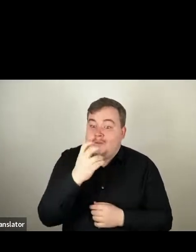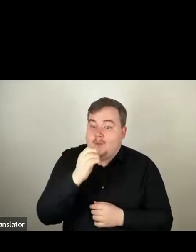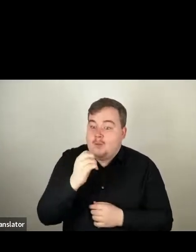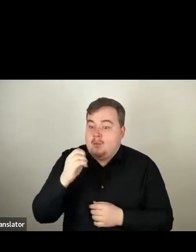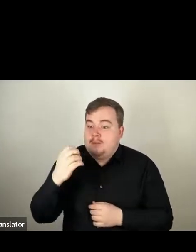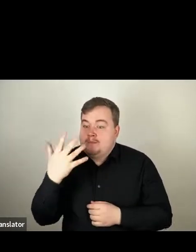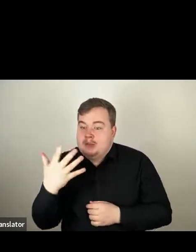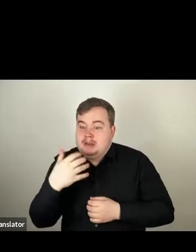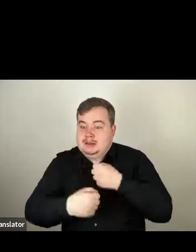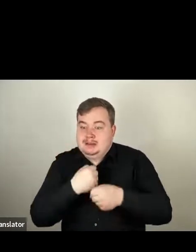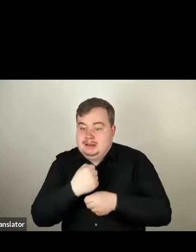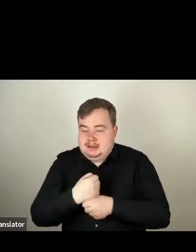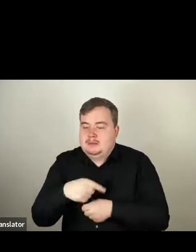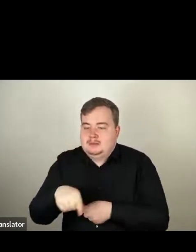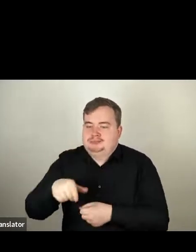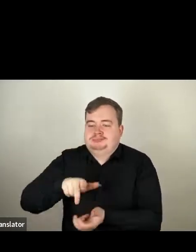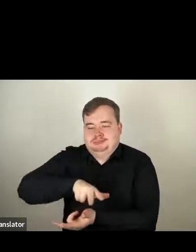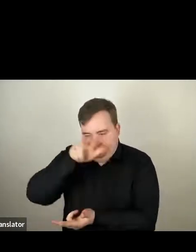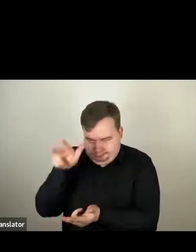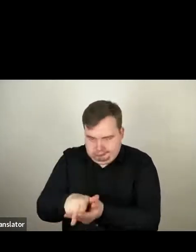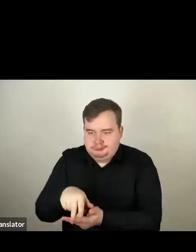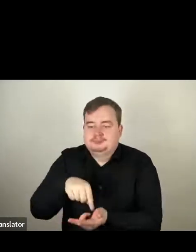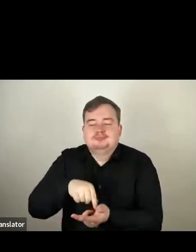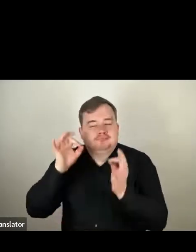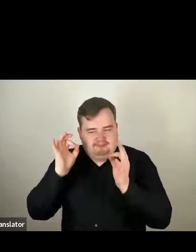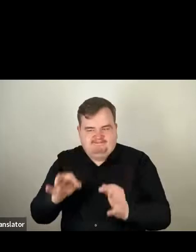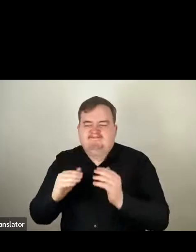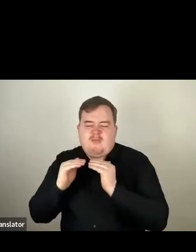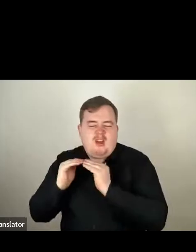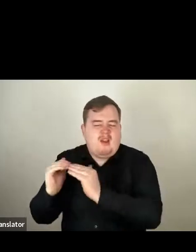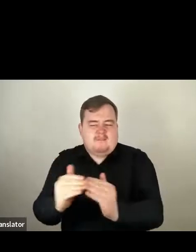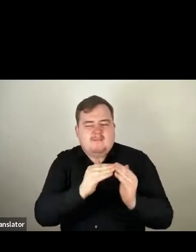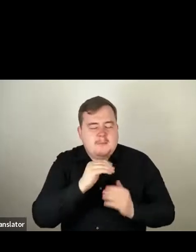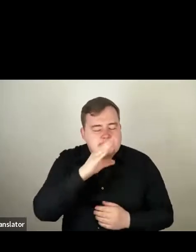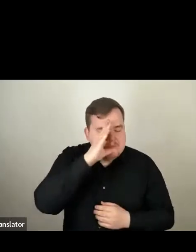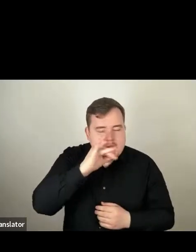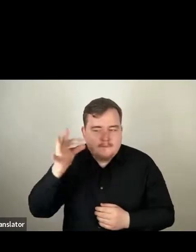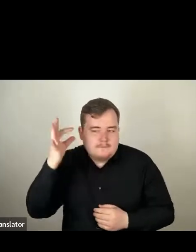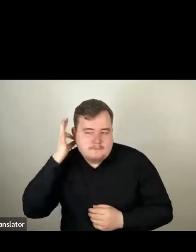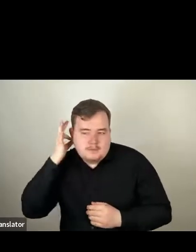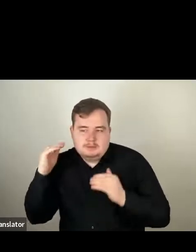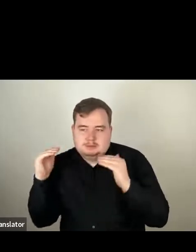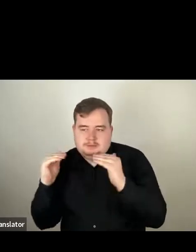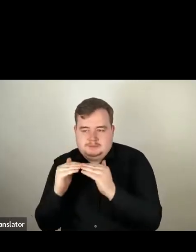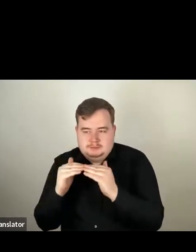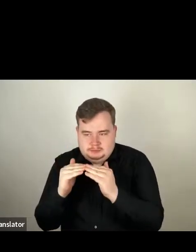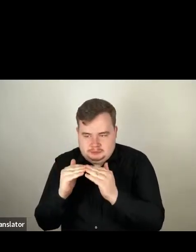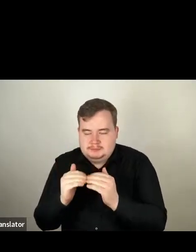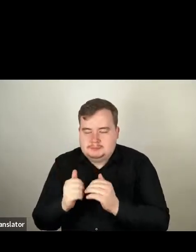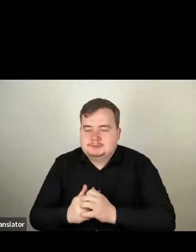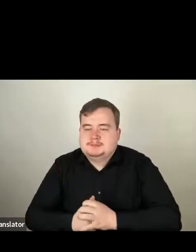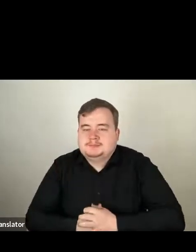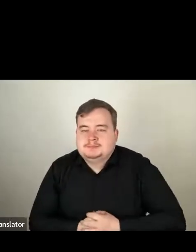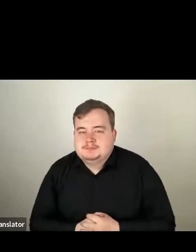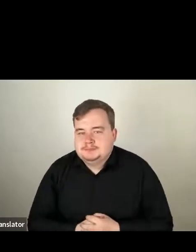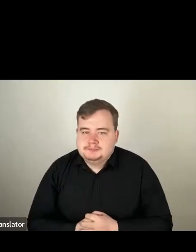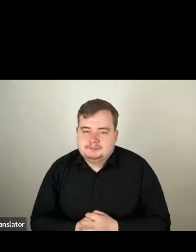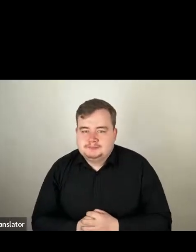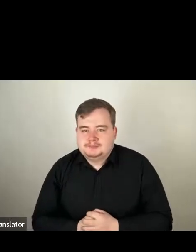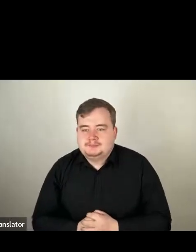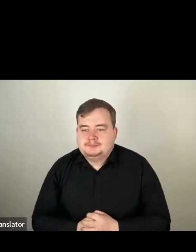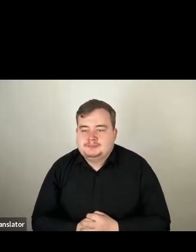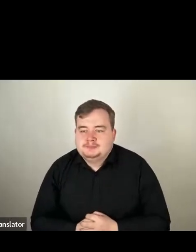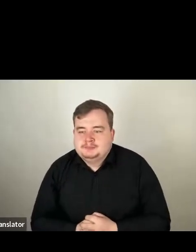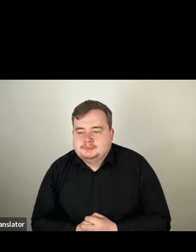on improving gender equality in the OSCE region, inviting all members of